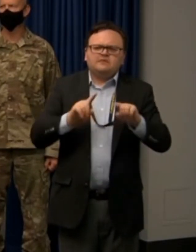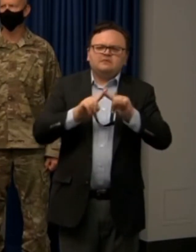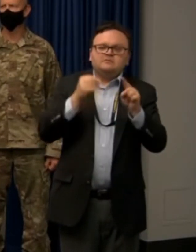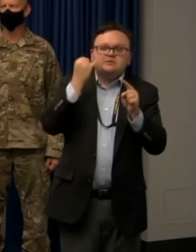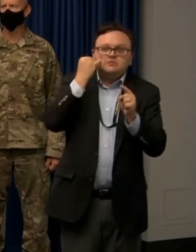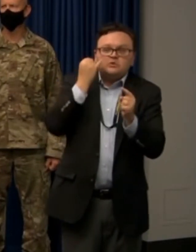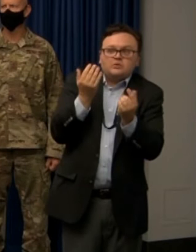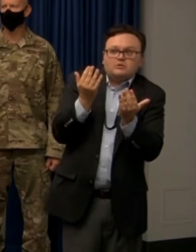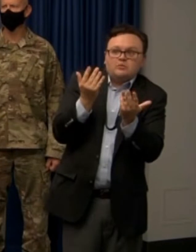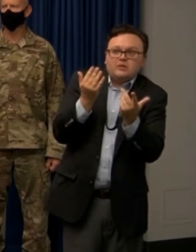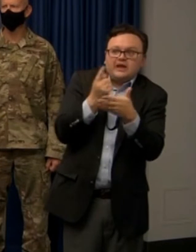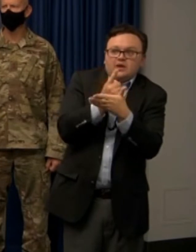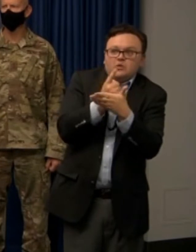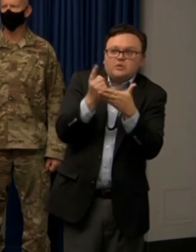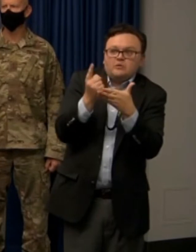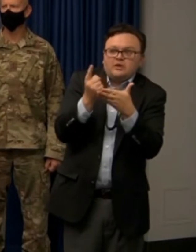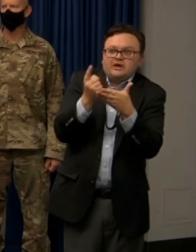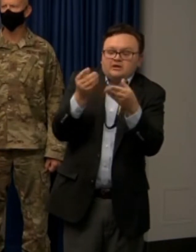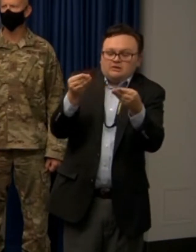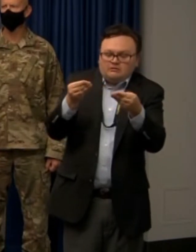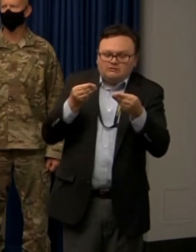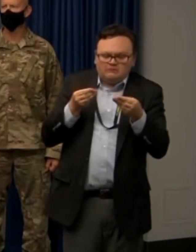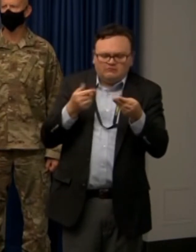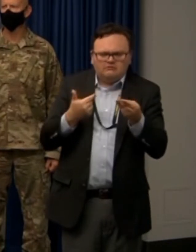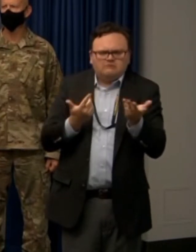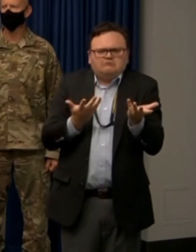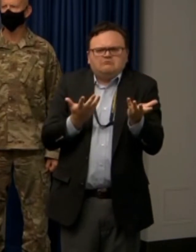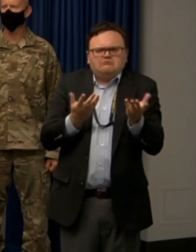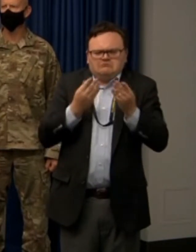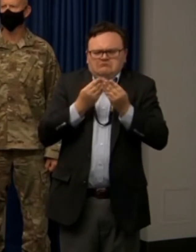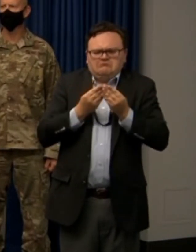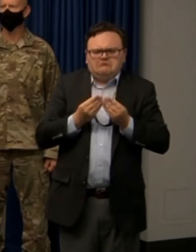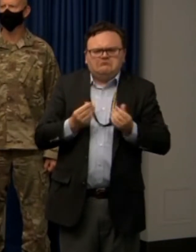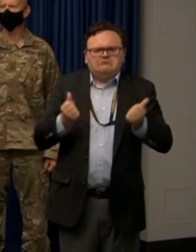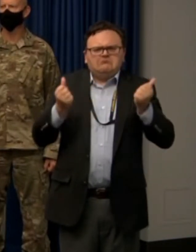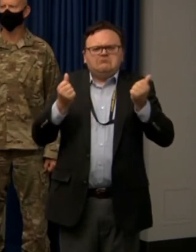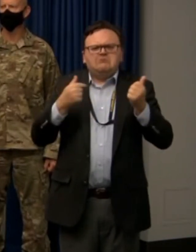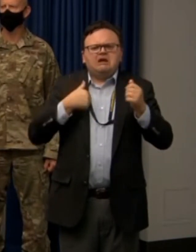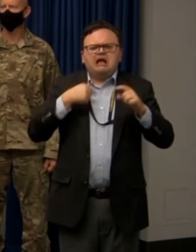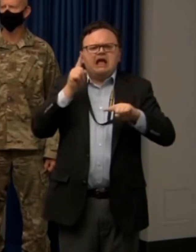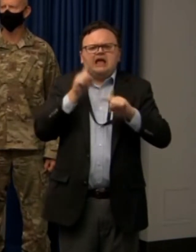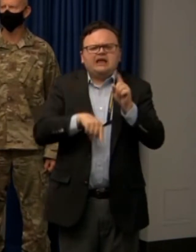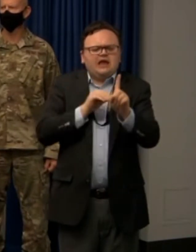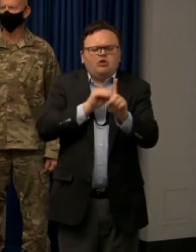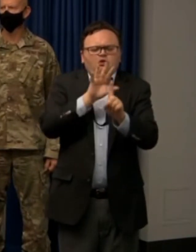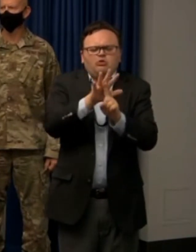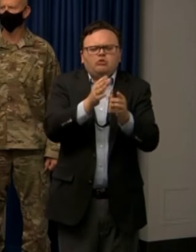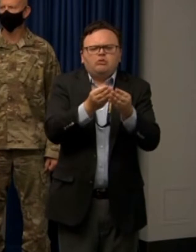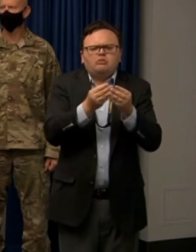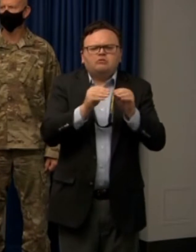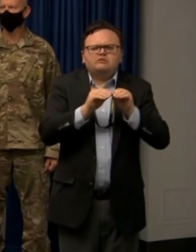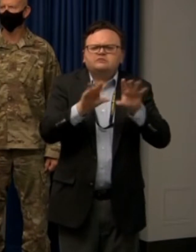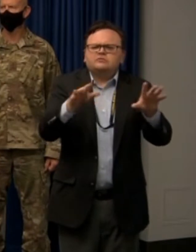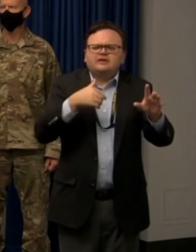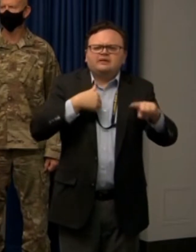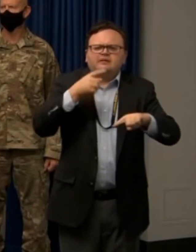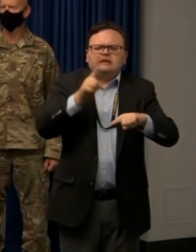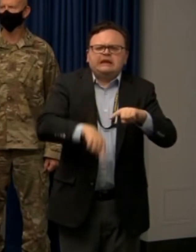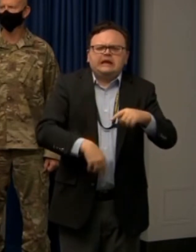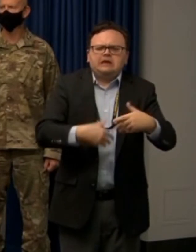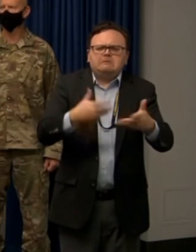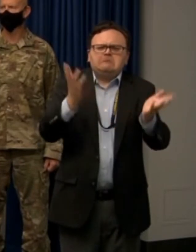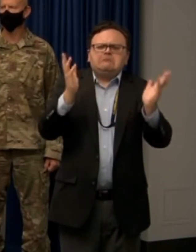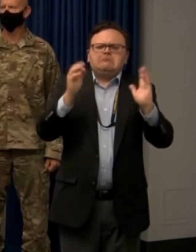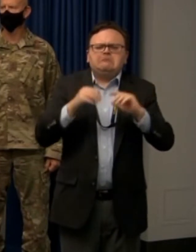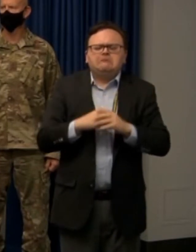week, well, you're not going to be infectious at that point anyways. And so we're going to be putting out, Department of Health is going to be putting out some guidance for the employers.